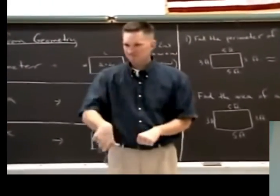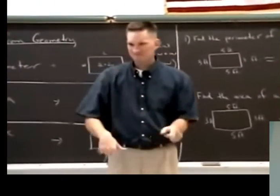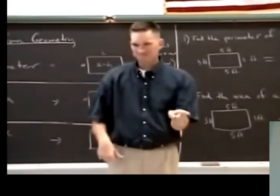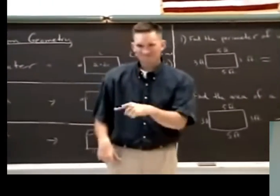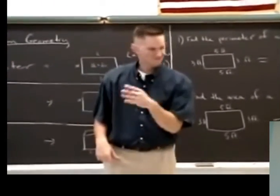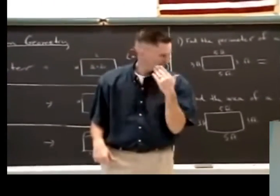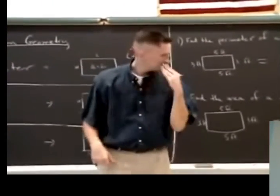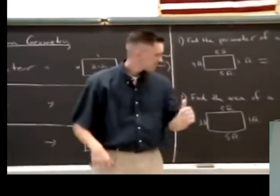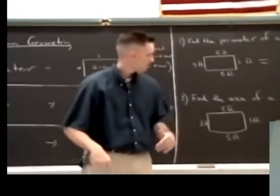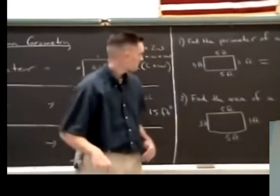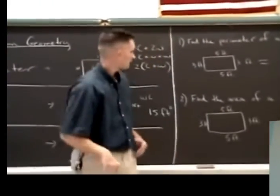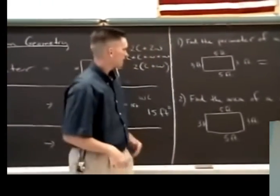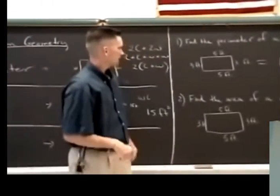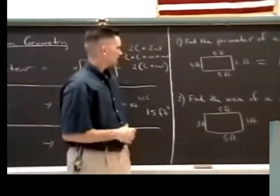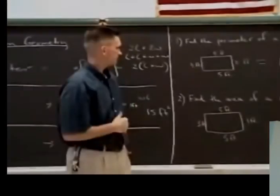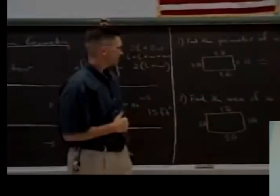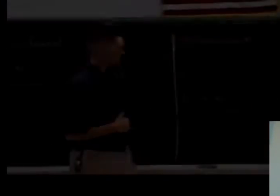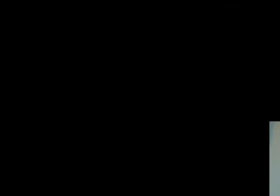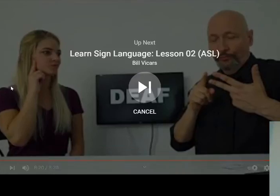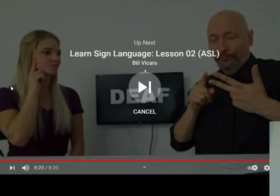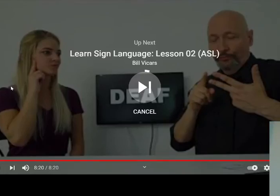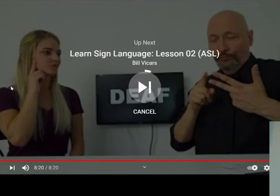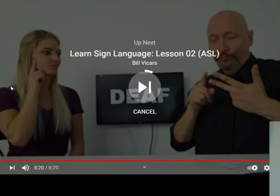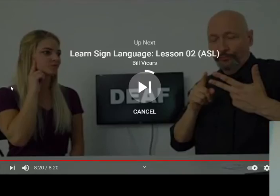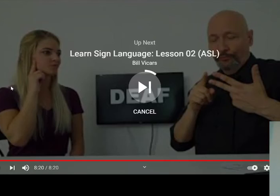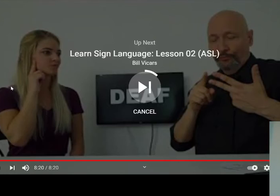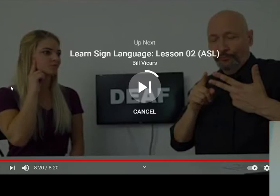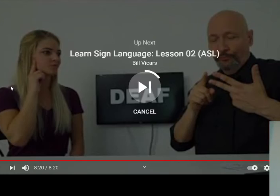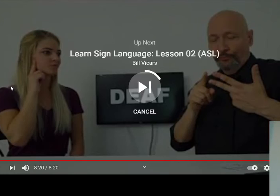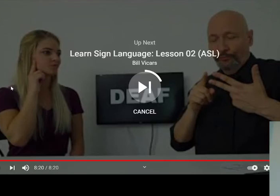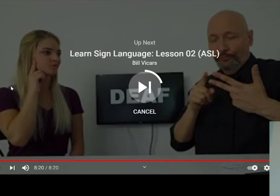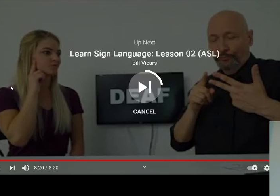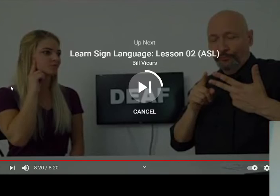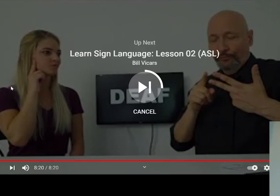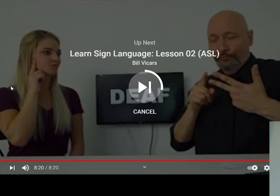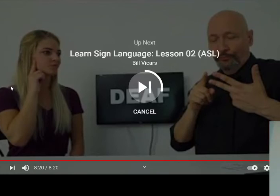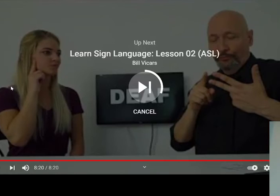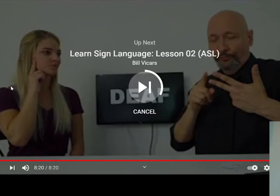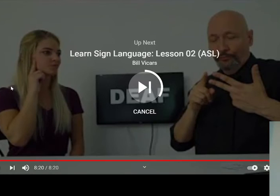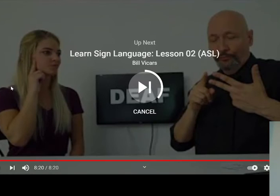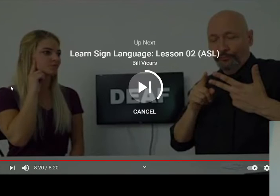cubed. So 90 cubic centimeters would be your answer. Great job, guys.